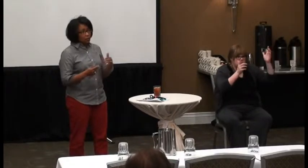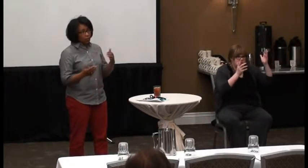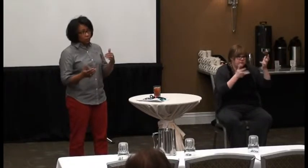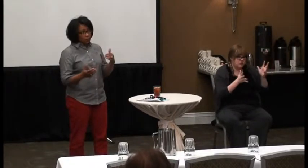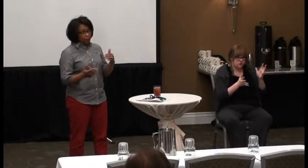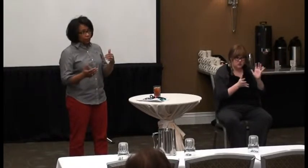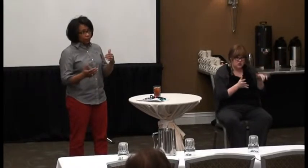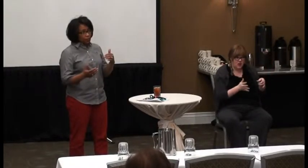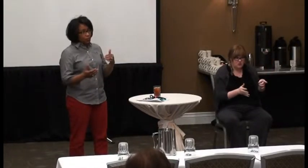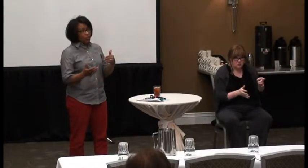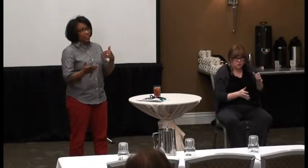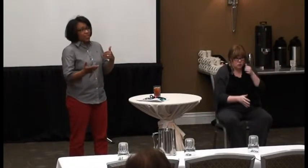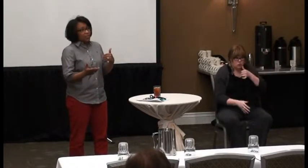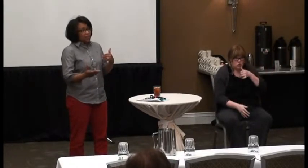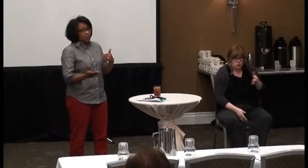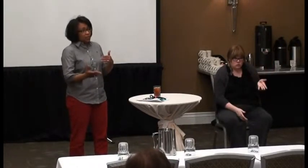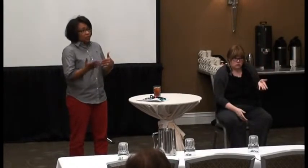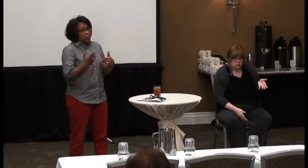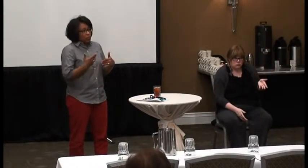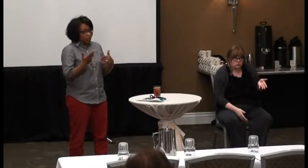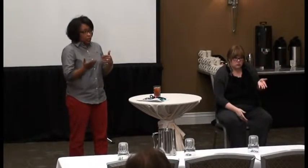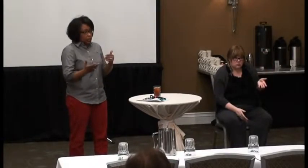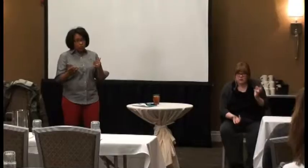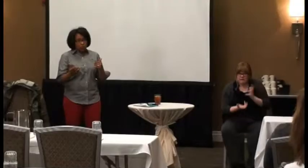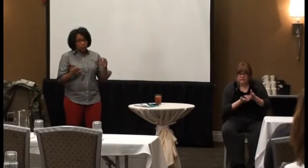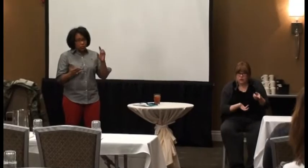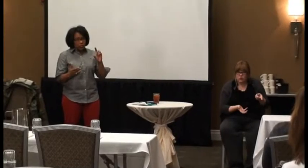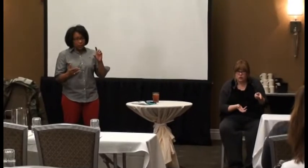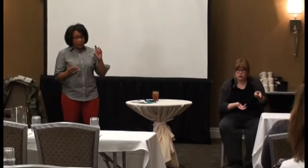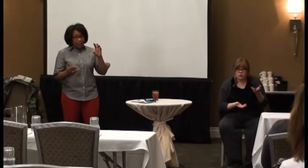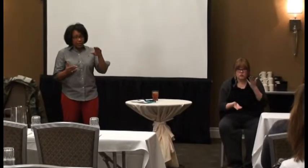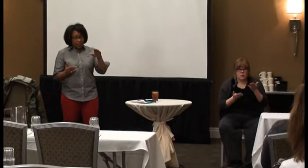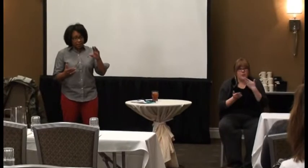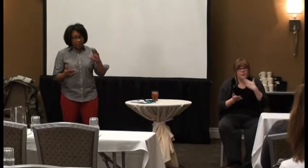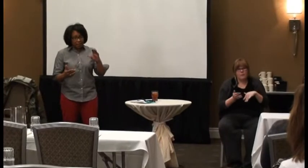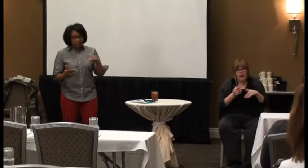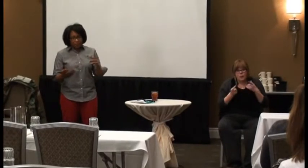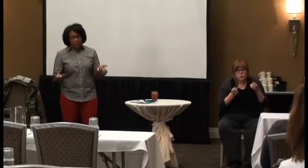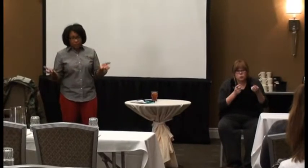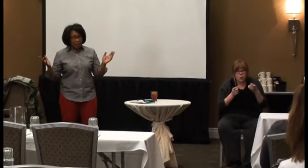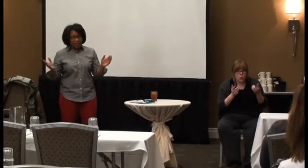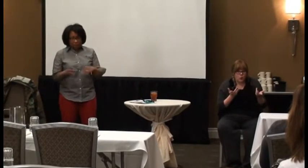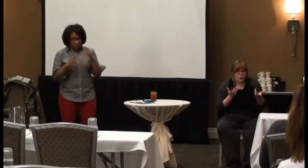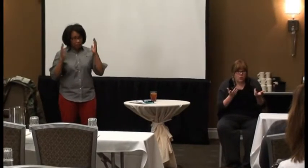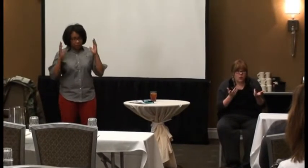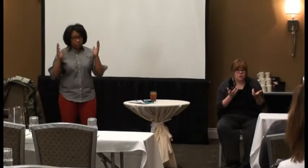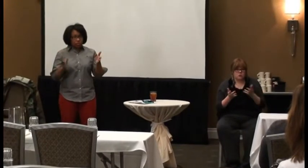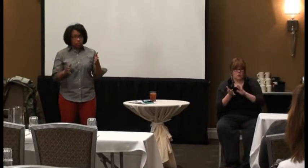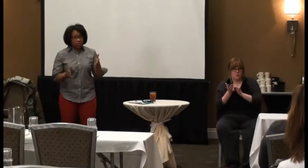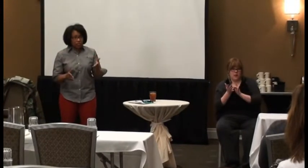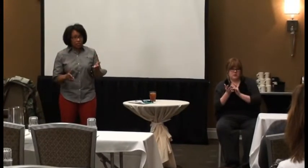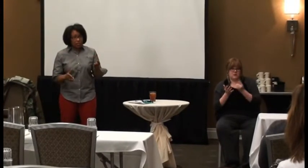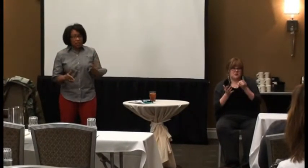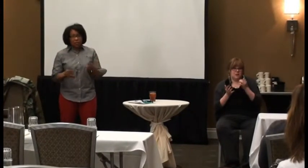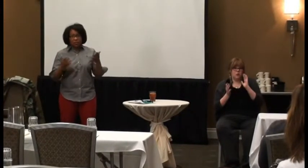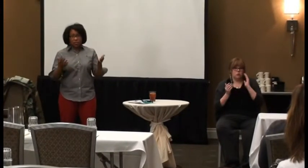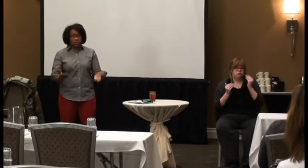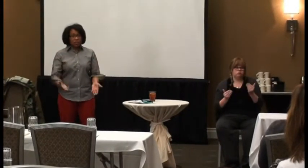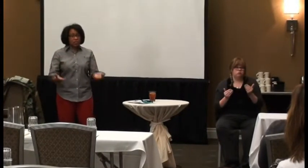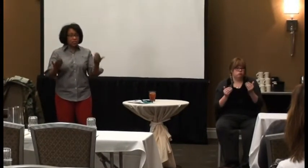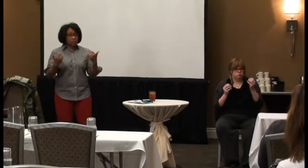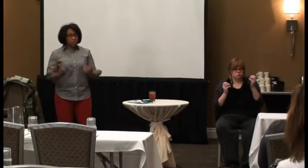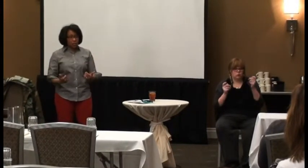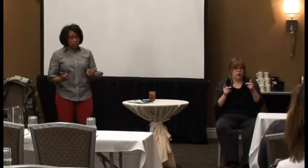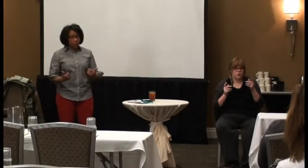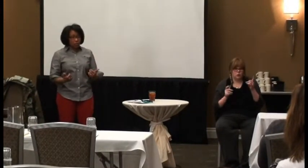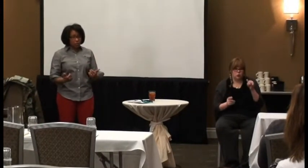And so there is a level of poor control. So then the medicine, somebody says, okay, look, let's just do this. And all of a sudden